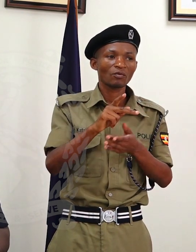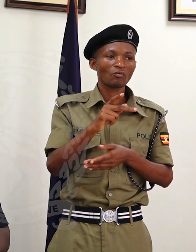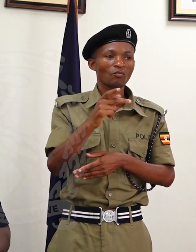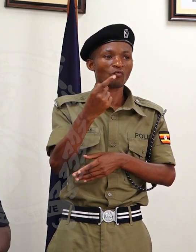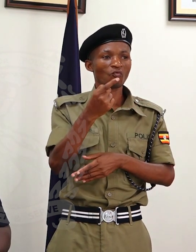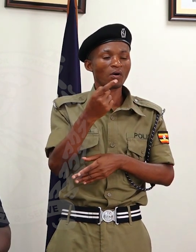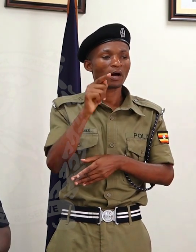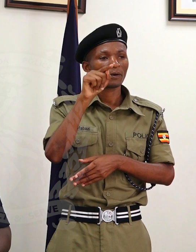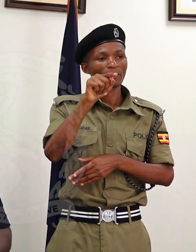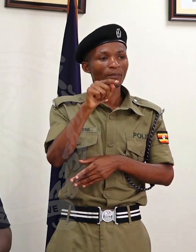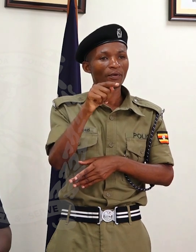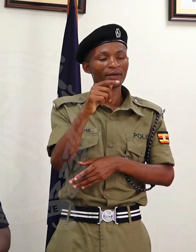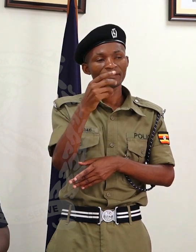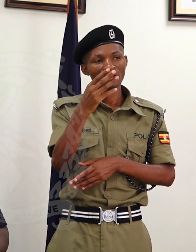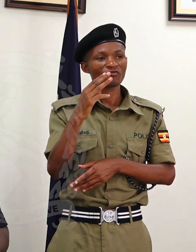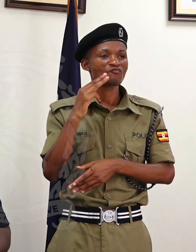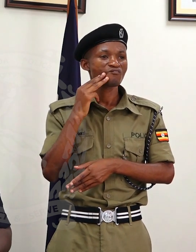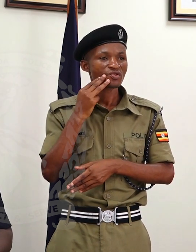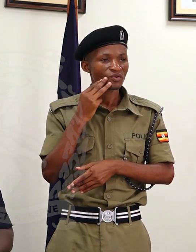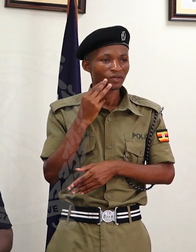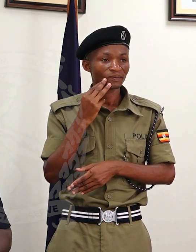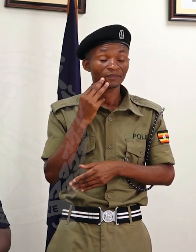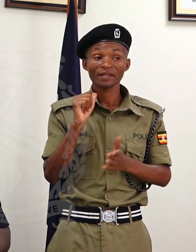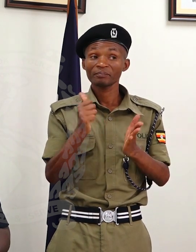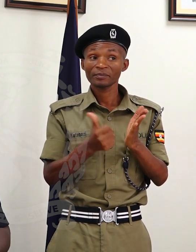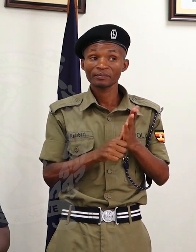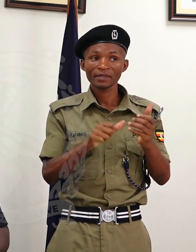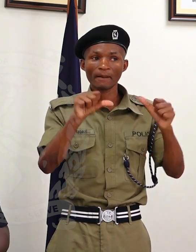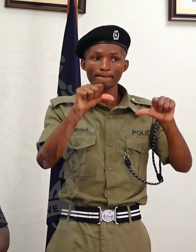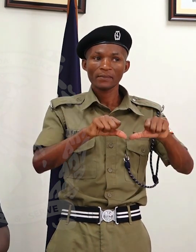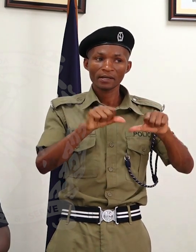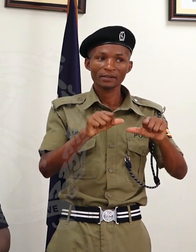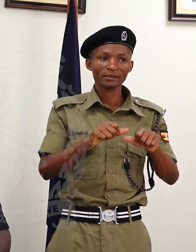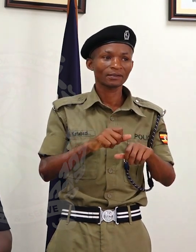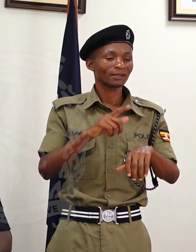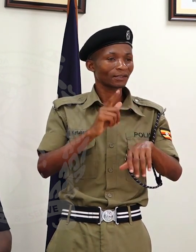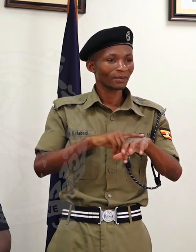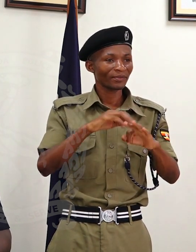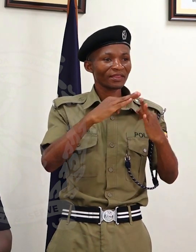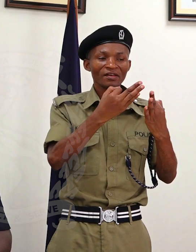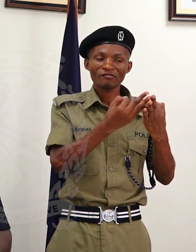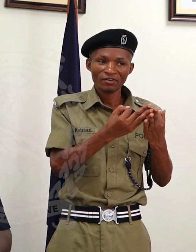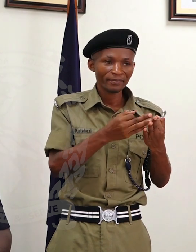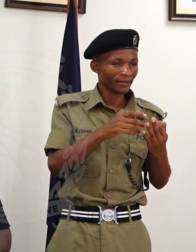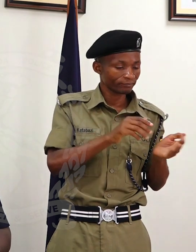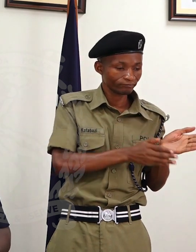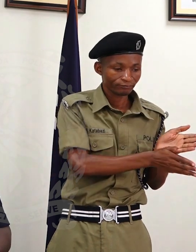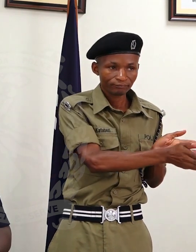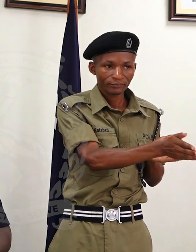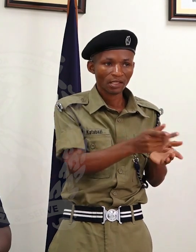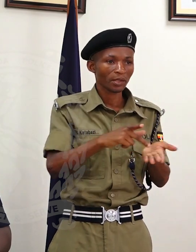1,490,000. And this is a very dangerous precedent that we are setting for kidnappers. When the family goes around and